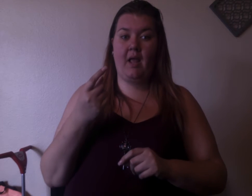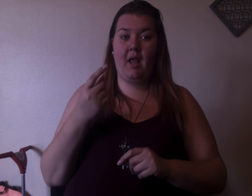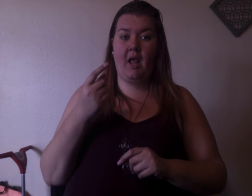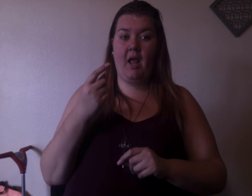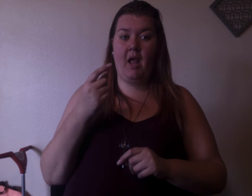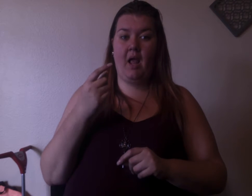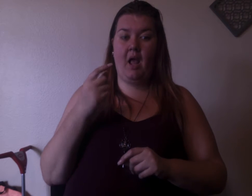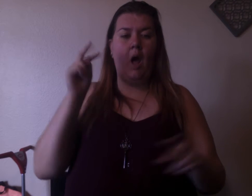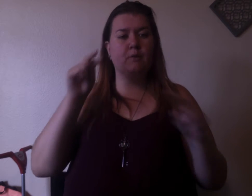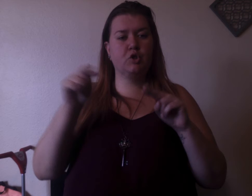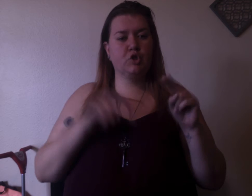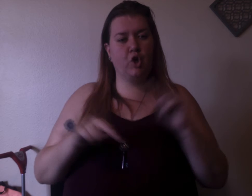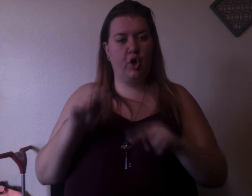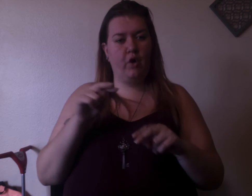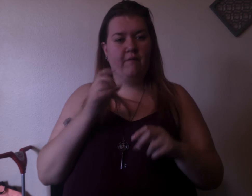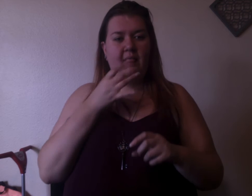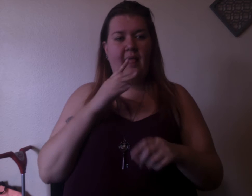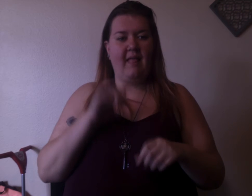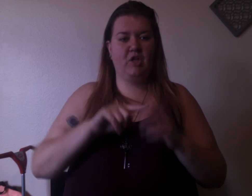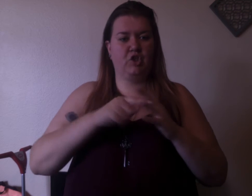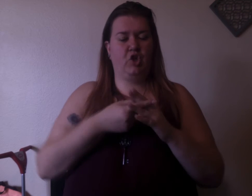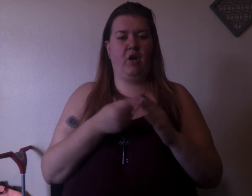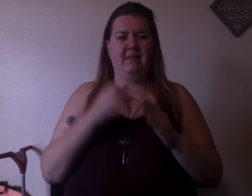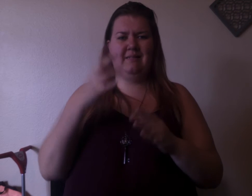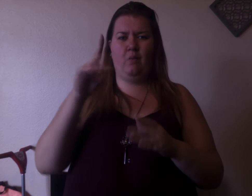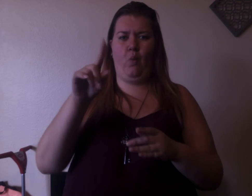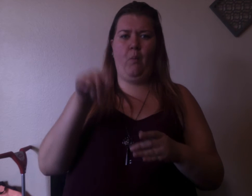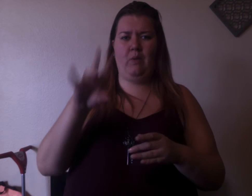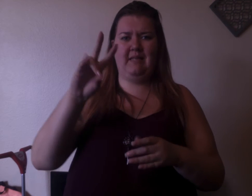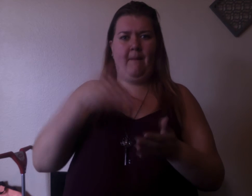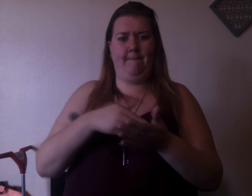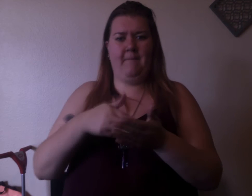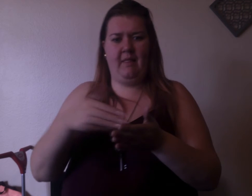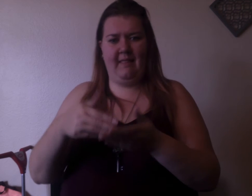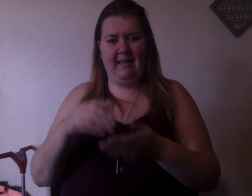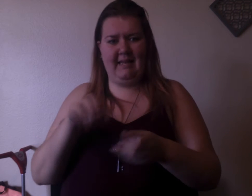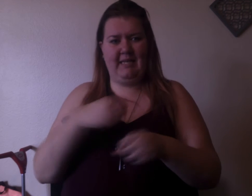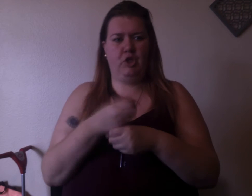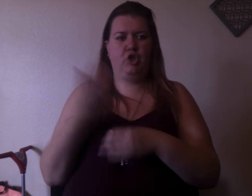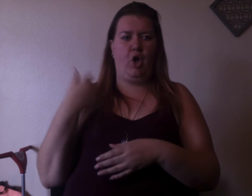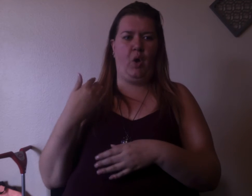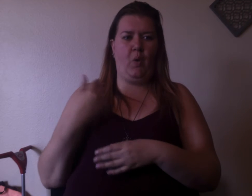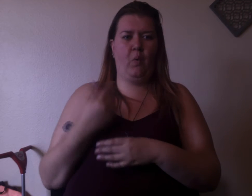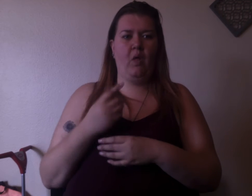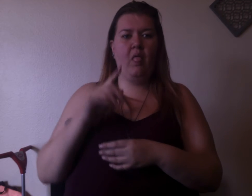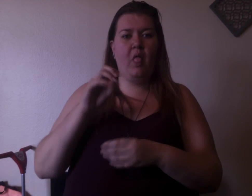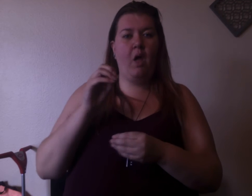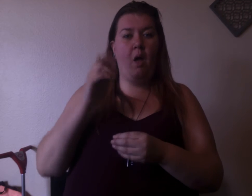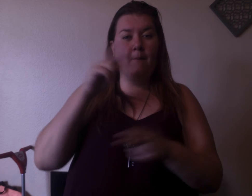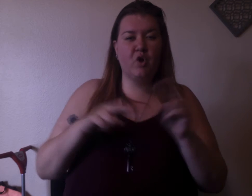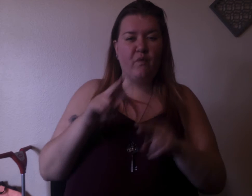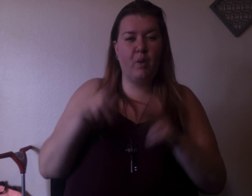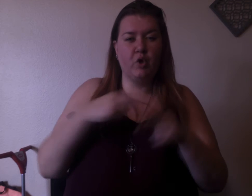source 13.7 billion years ago, because that's how old the universe is. The observable universe is about 93